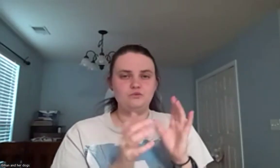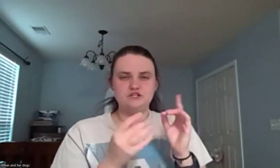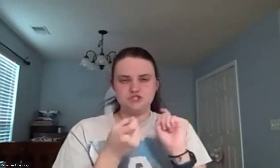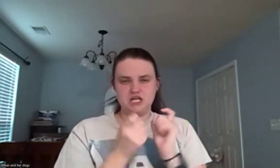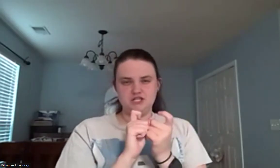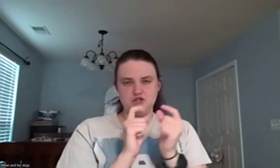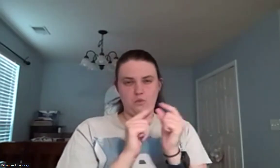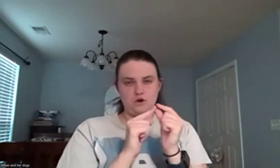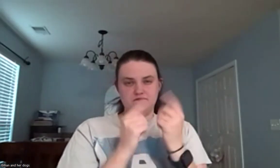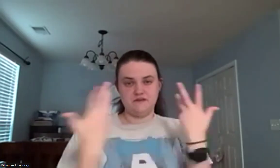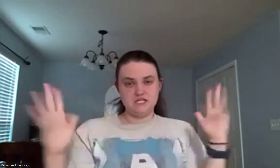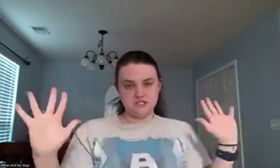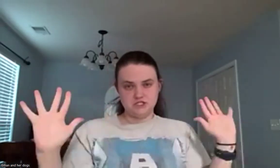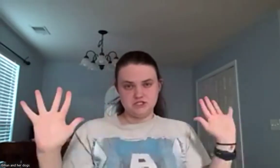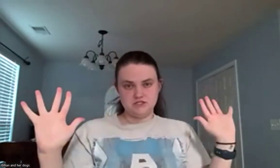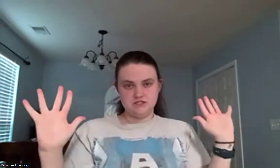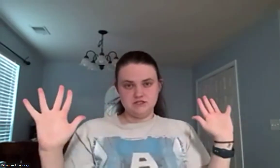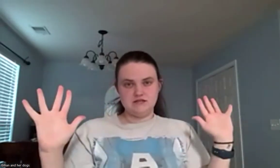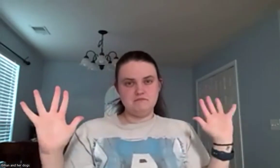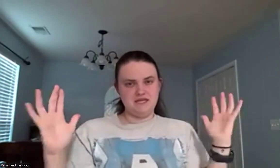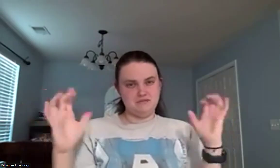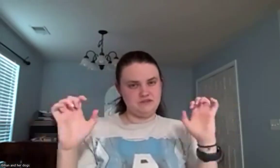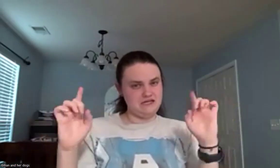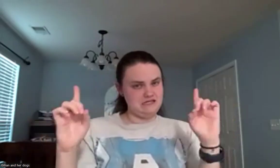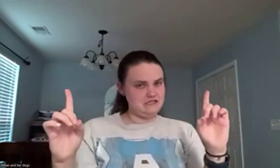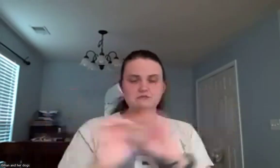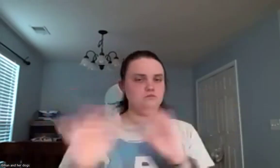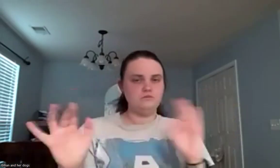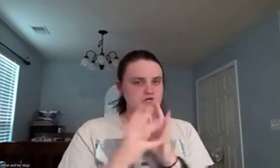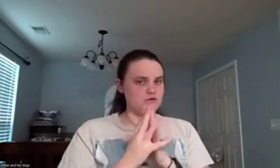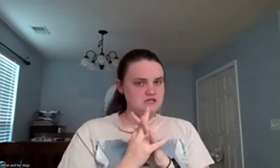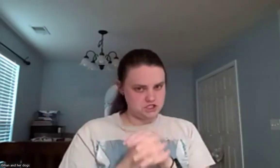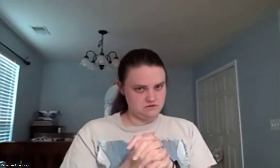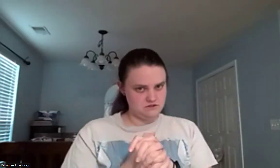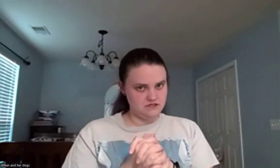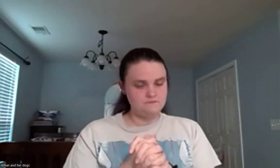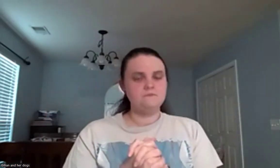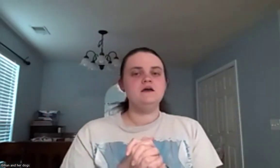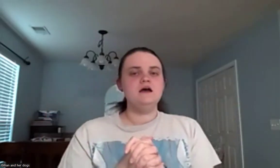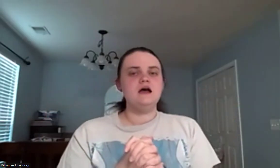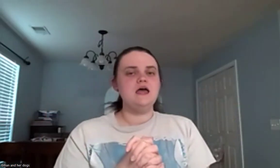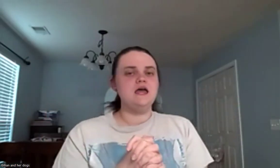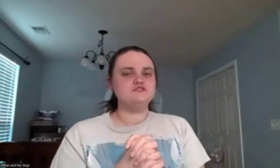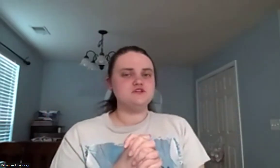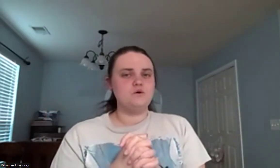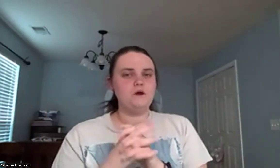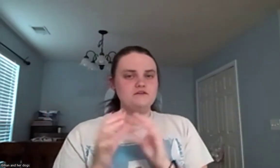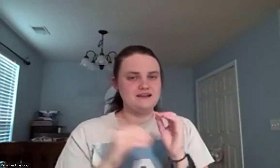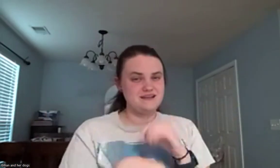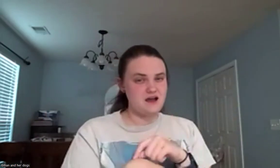don't change the word finish to make it with that ed. We don't touch it really. And so where that time